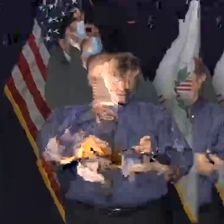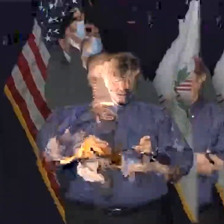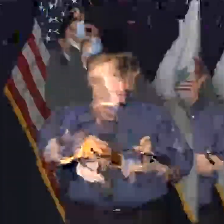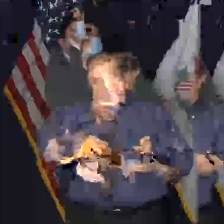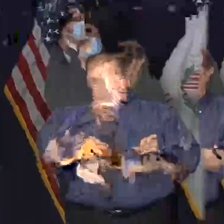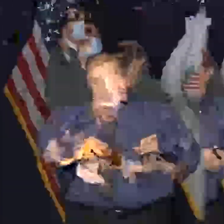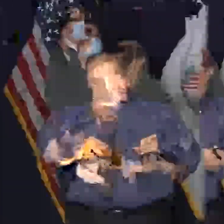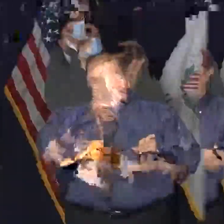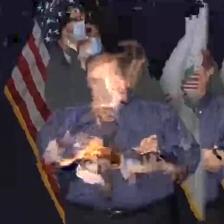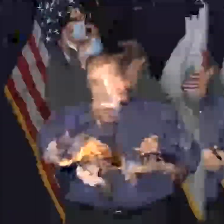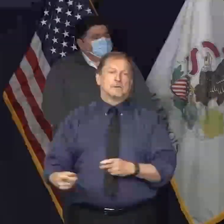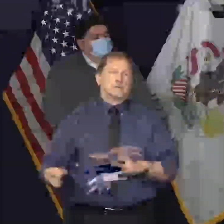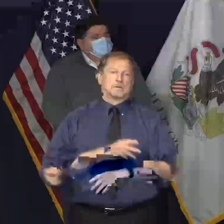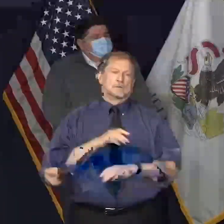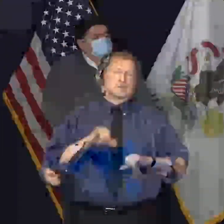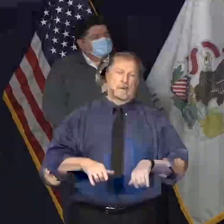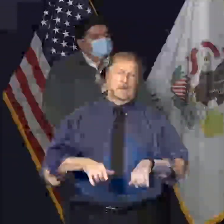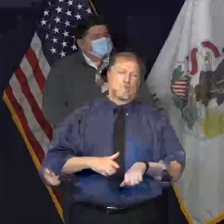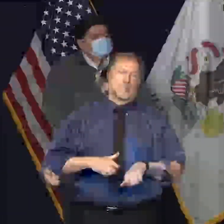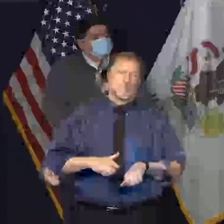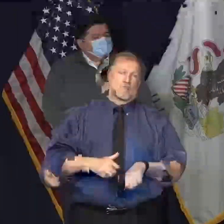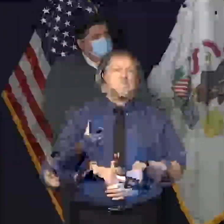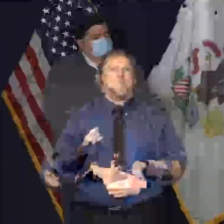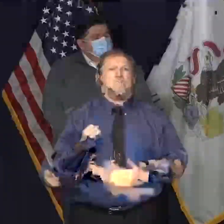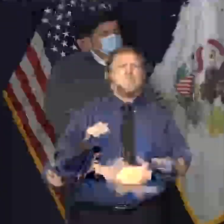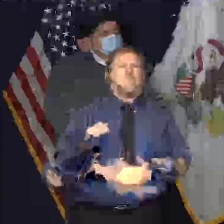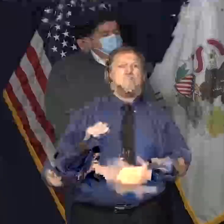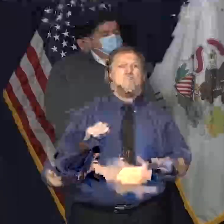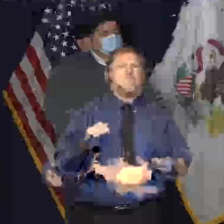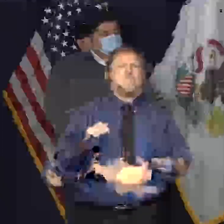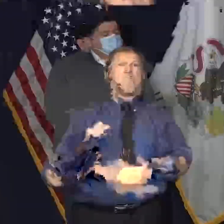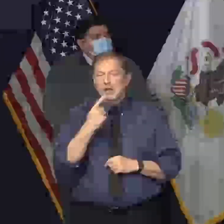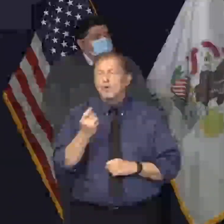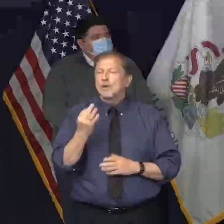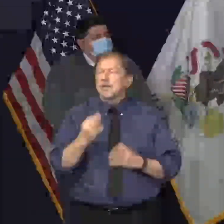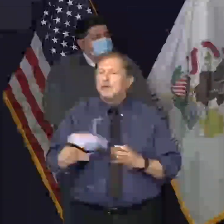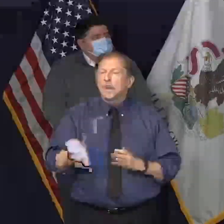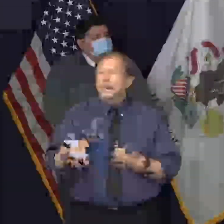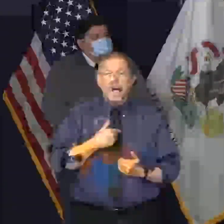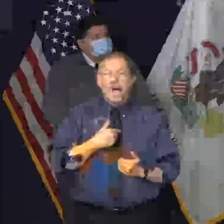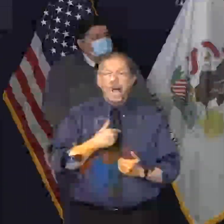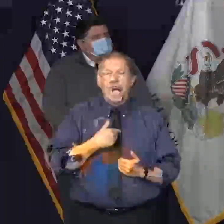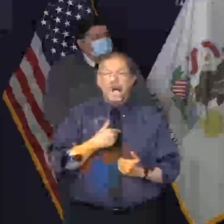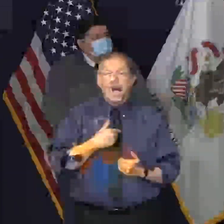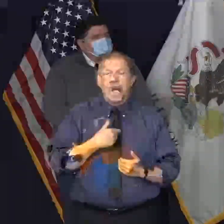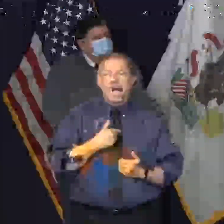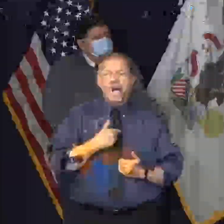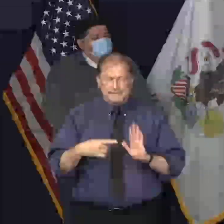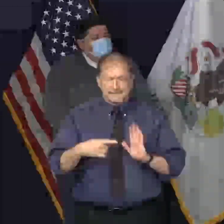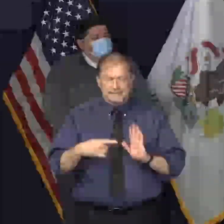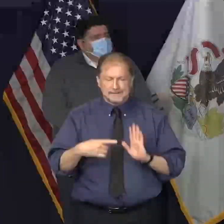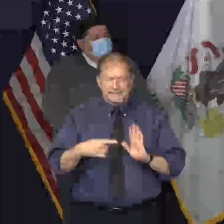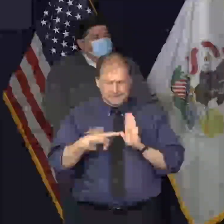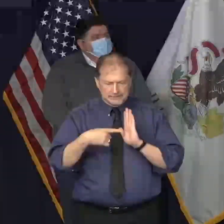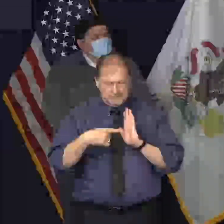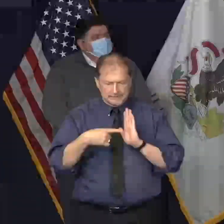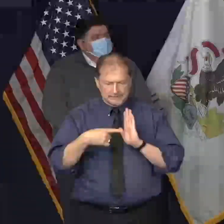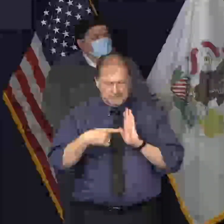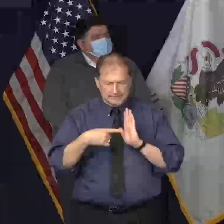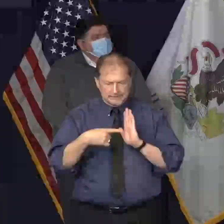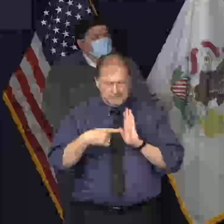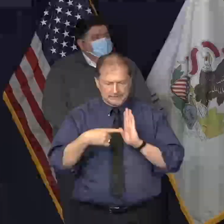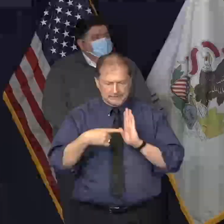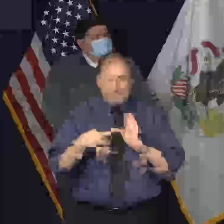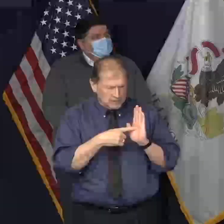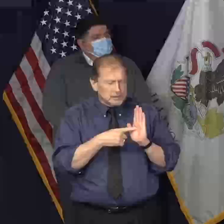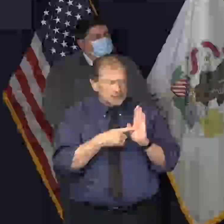my final take-home point for my community is, if you have any symptoms suggestive of COVID-19, take time off from work and